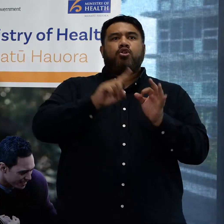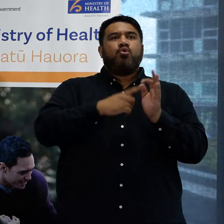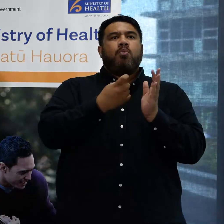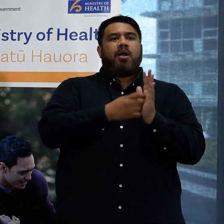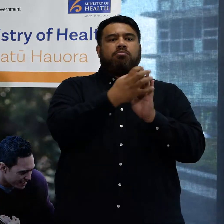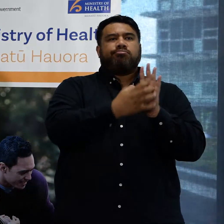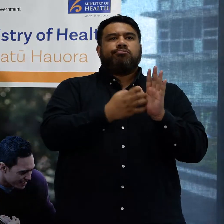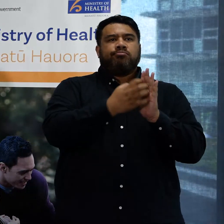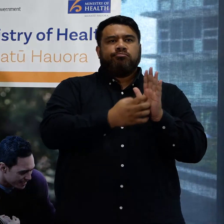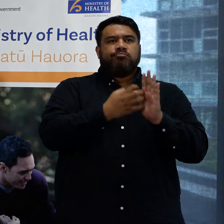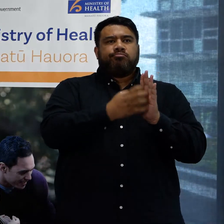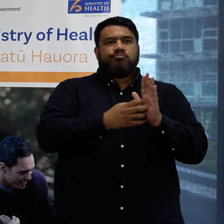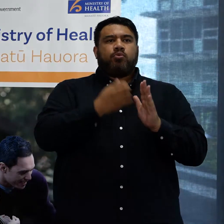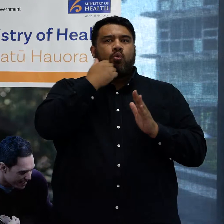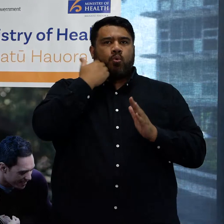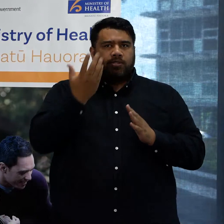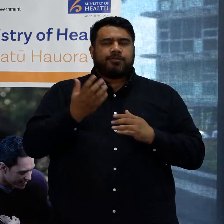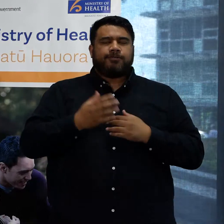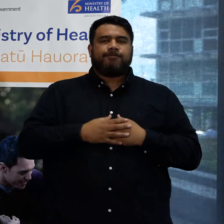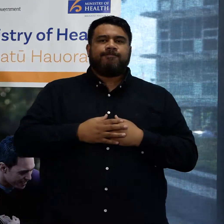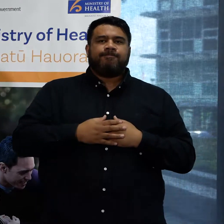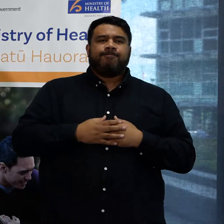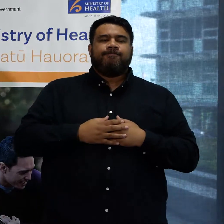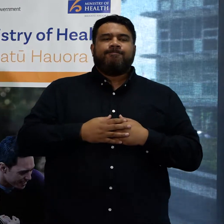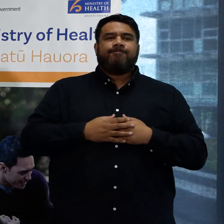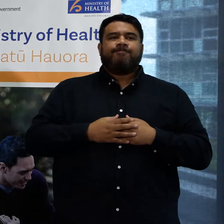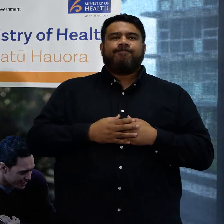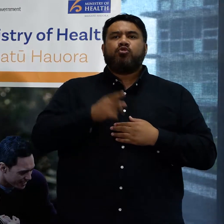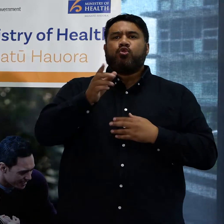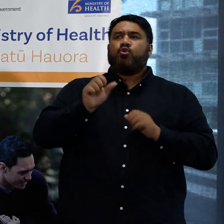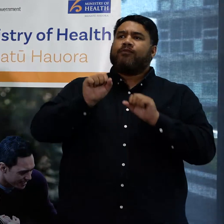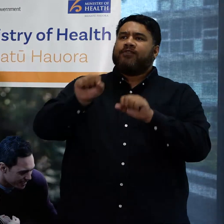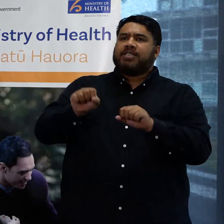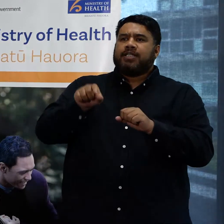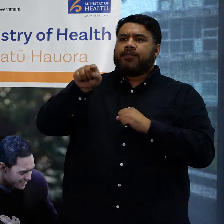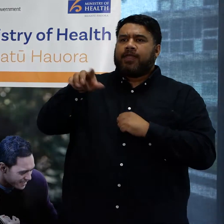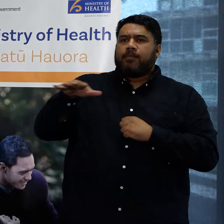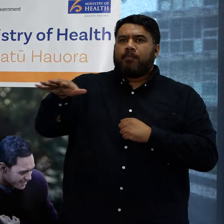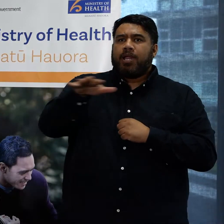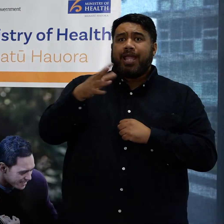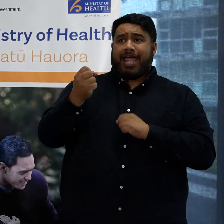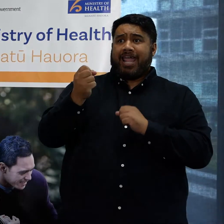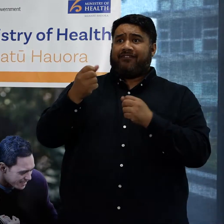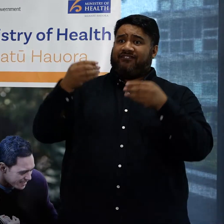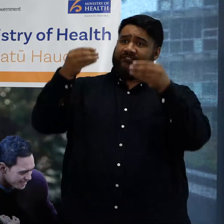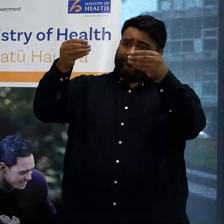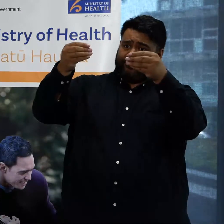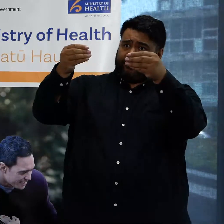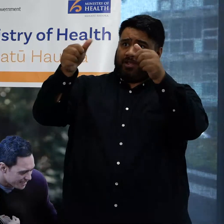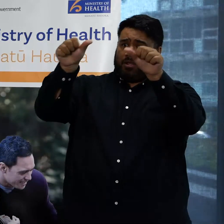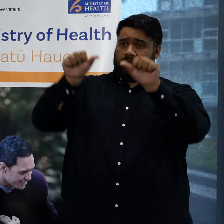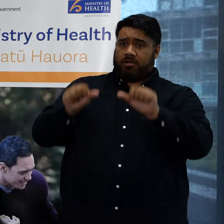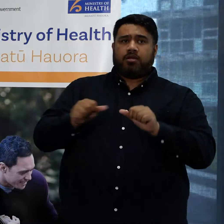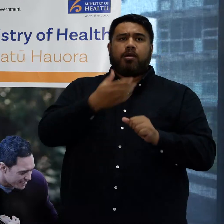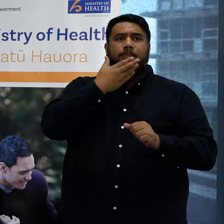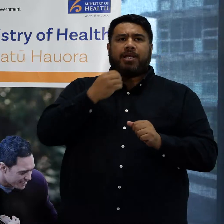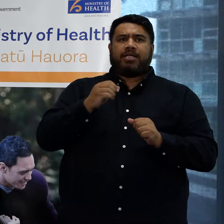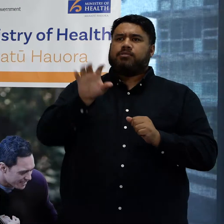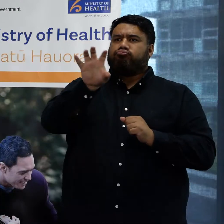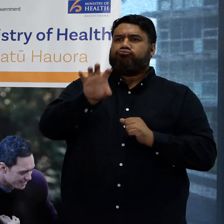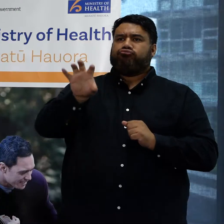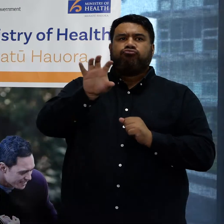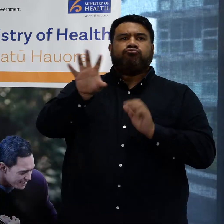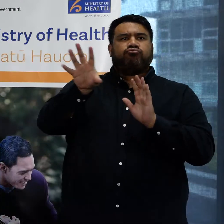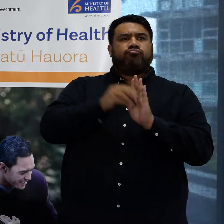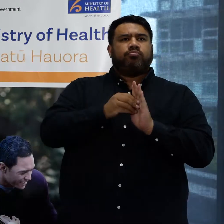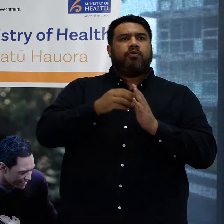code, scan it. Well, a QR code in a place you're going to go into is appropriate. Scan it. This is particularly important